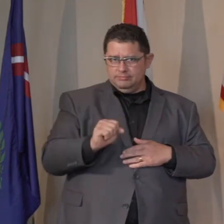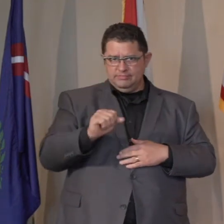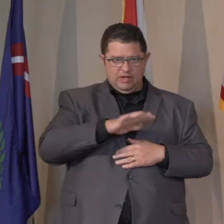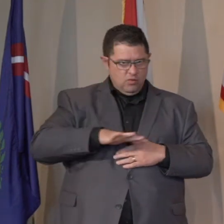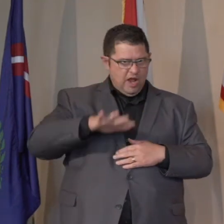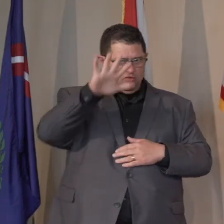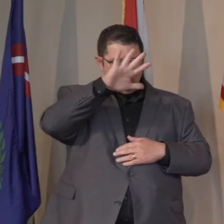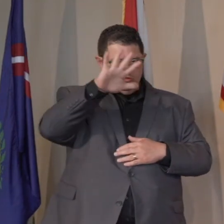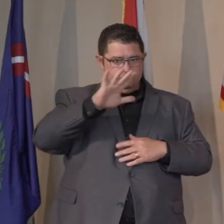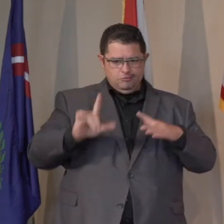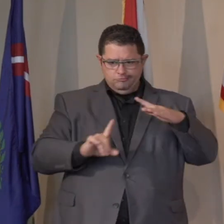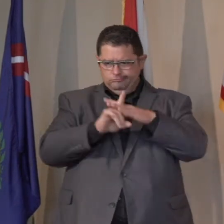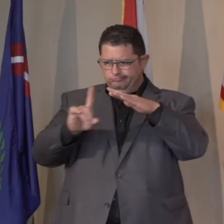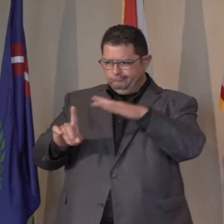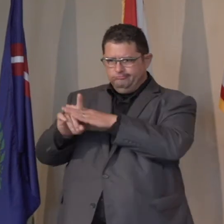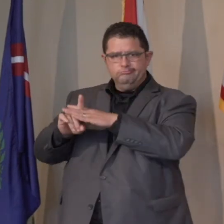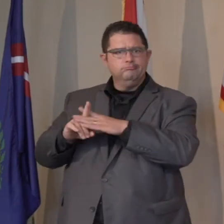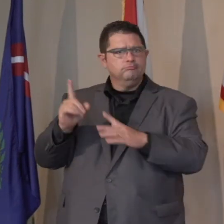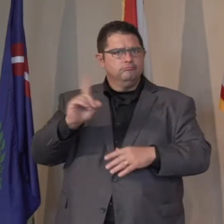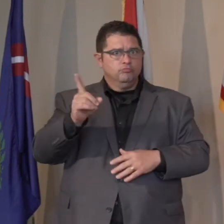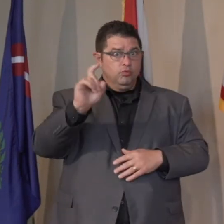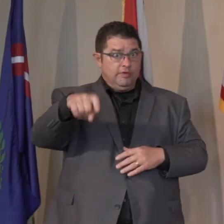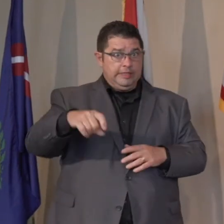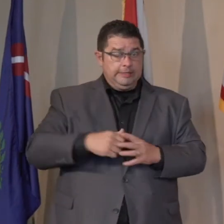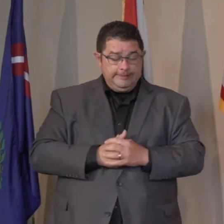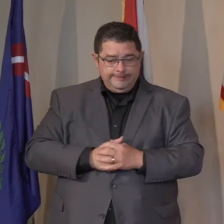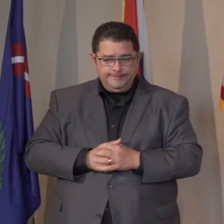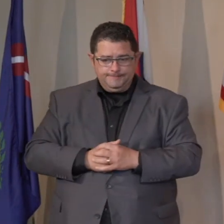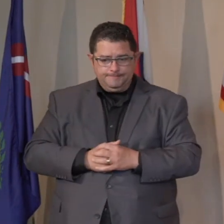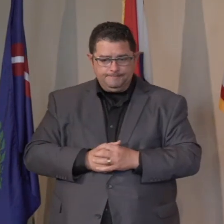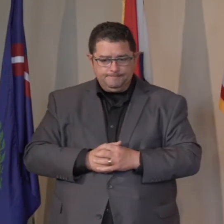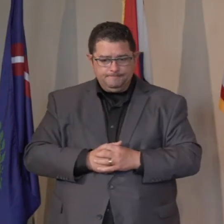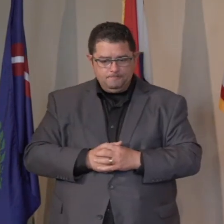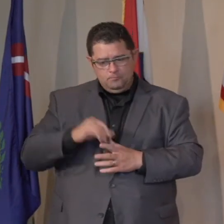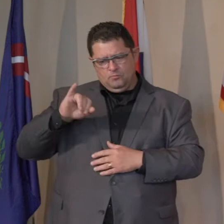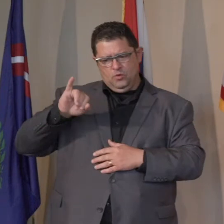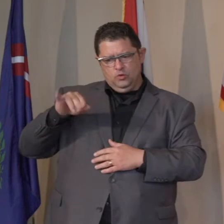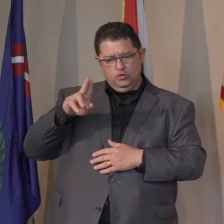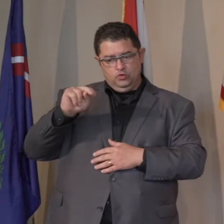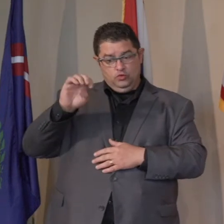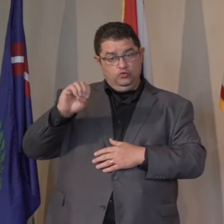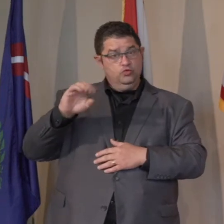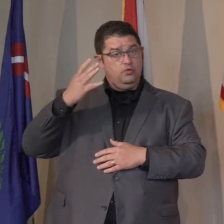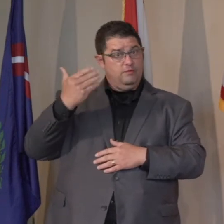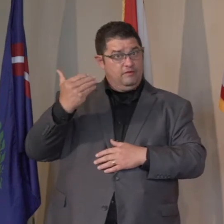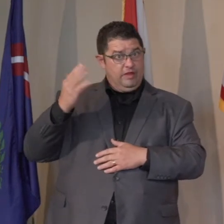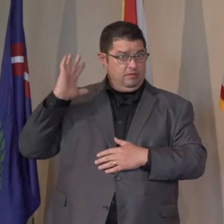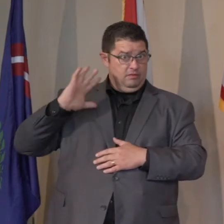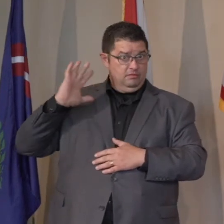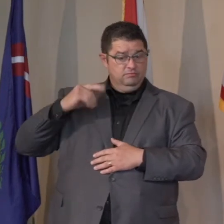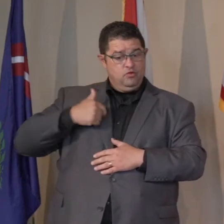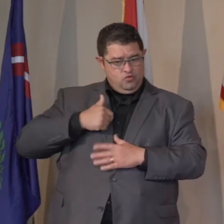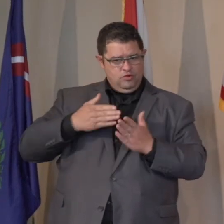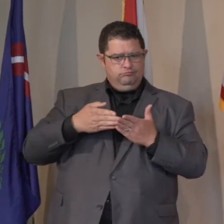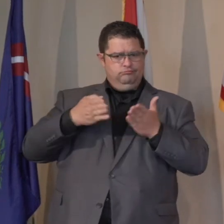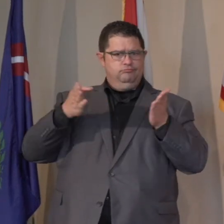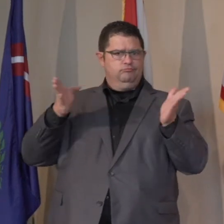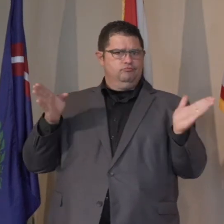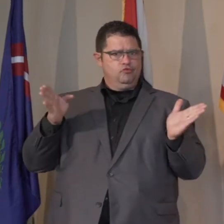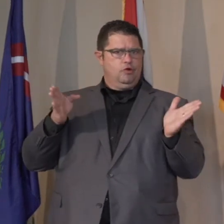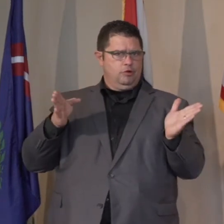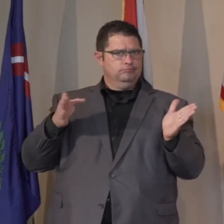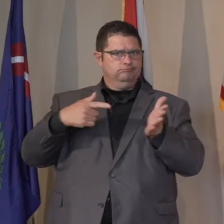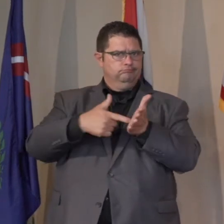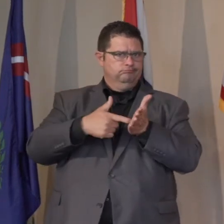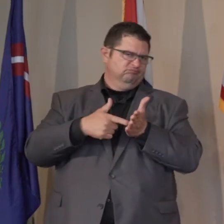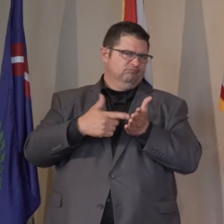pop-up locations wherever they were needed. By June 15th, we were able to broaden the criteria for tests, and we were able